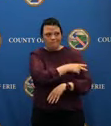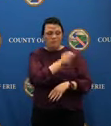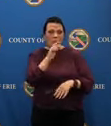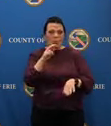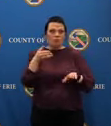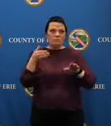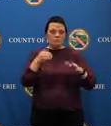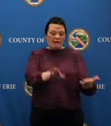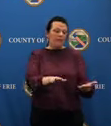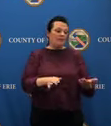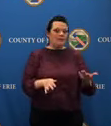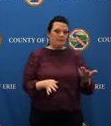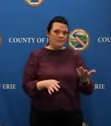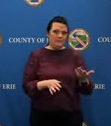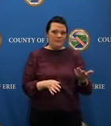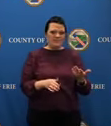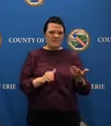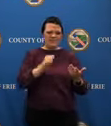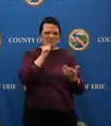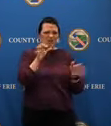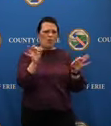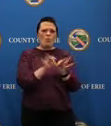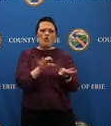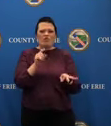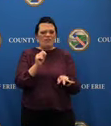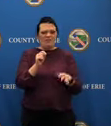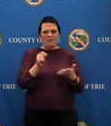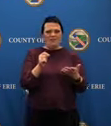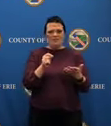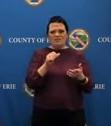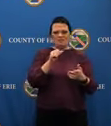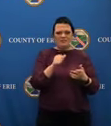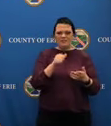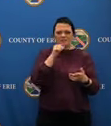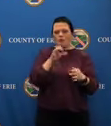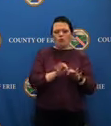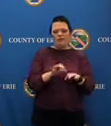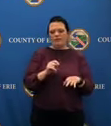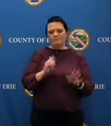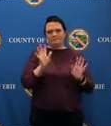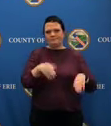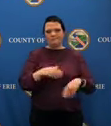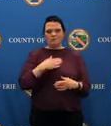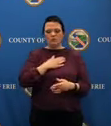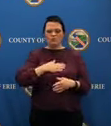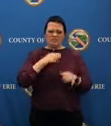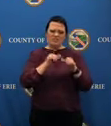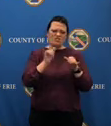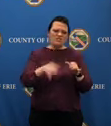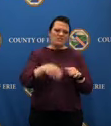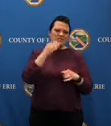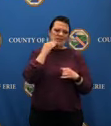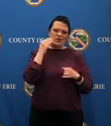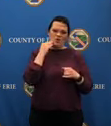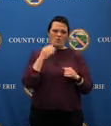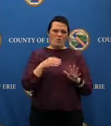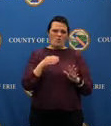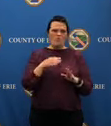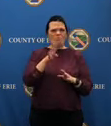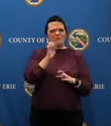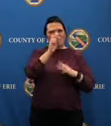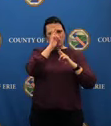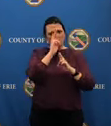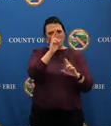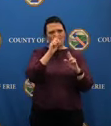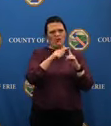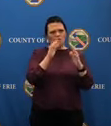or death. So it's just not worth it. The cost is just not worth it. So just please stay home. Be respectful